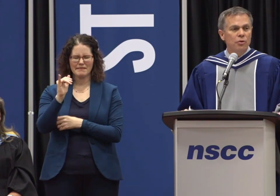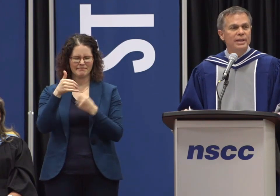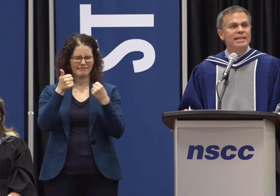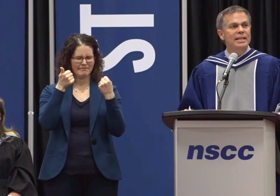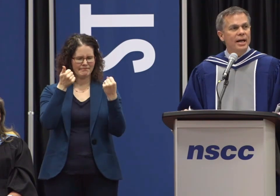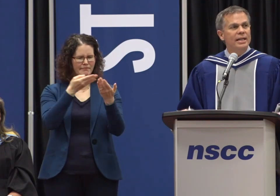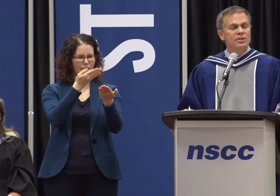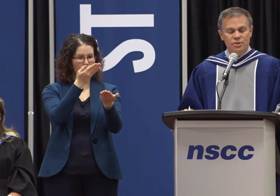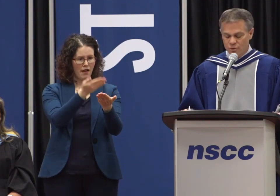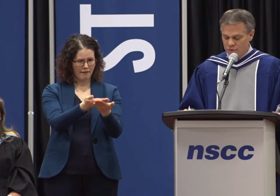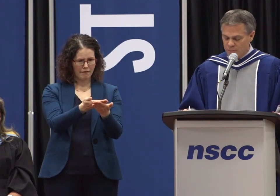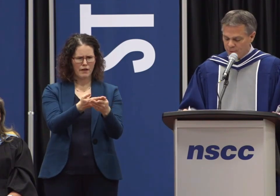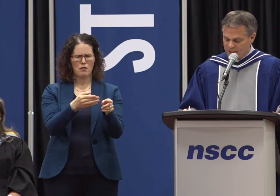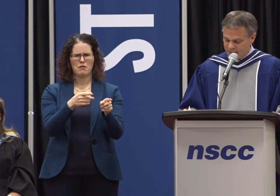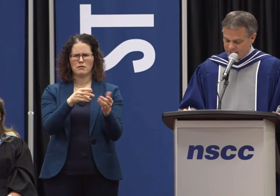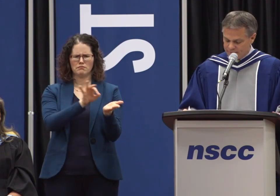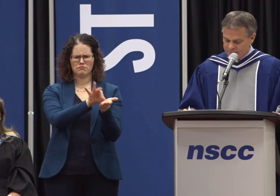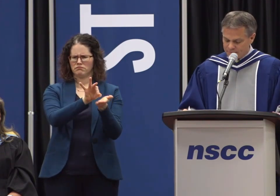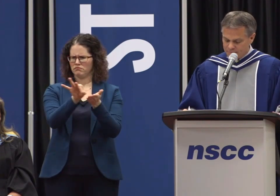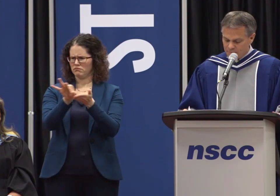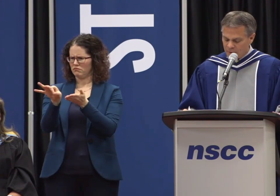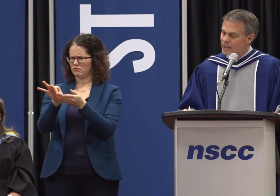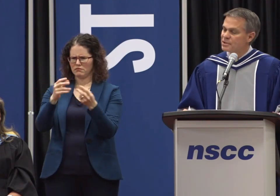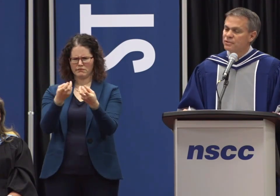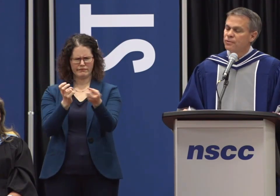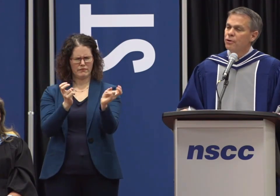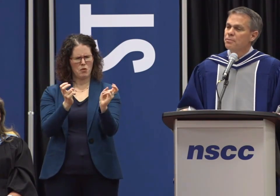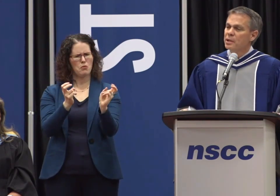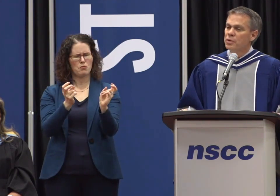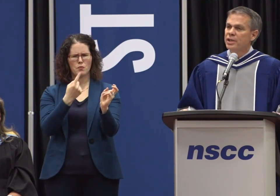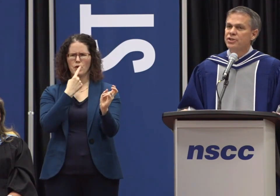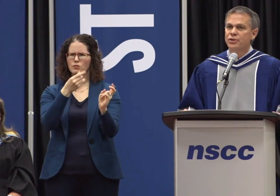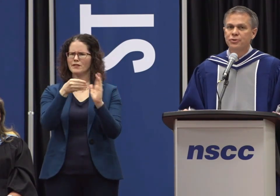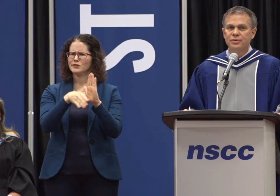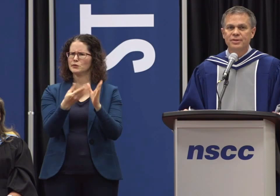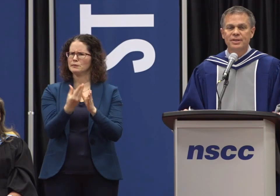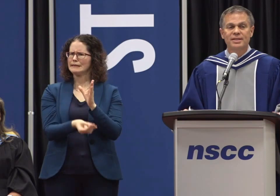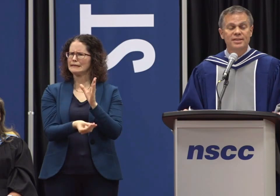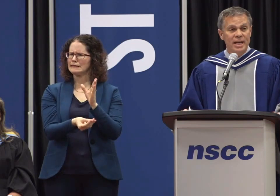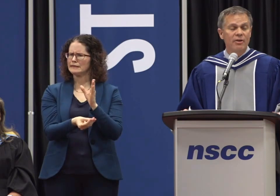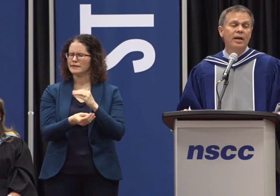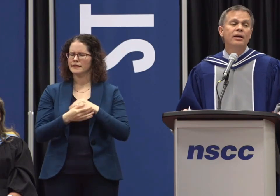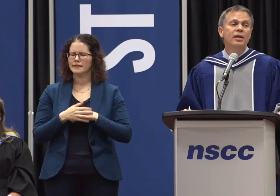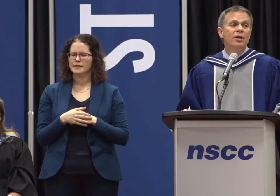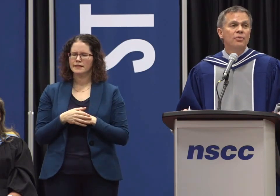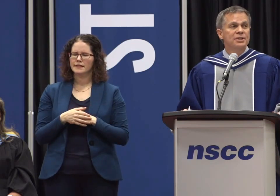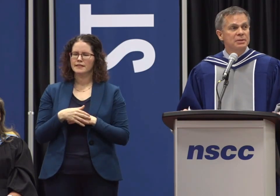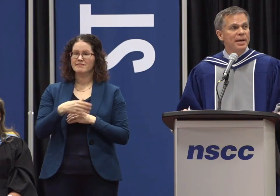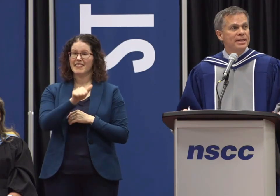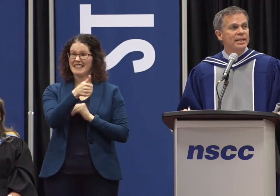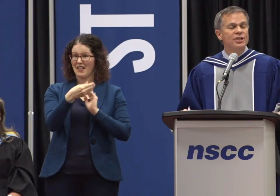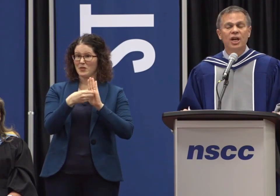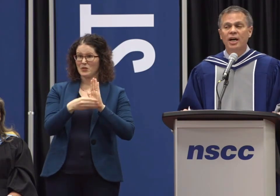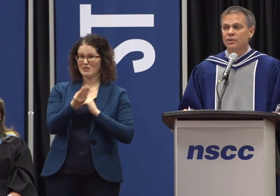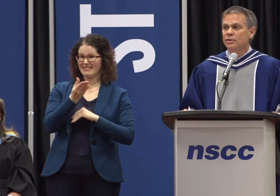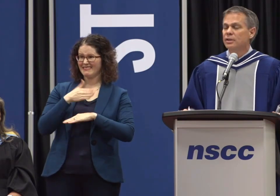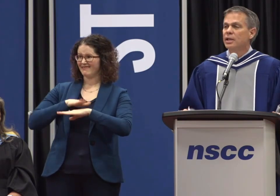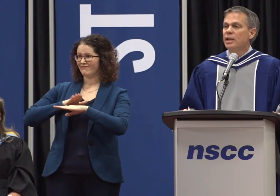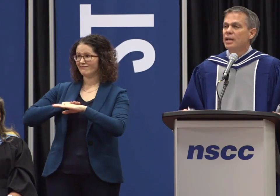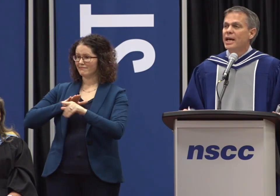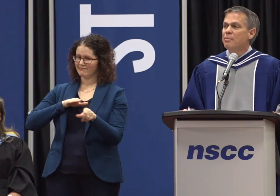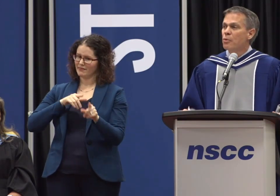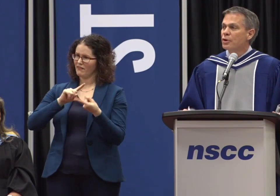there were only 9 students present. And I was informed that one of the students, Sarah, was expecting a